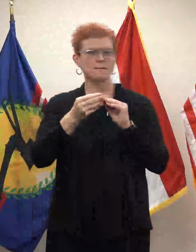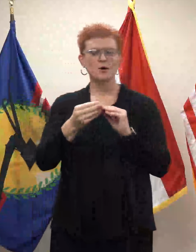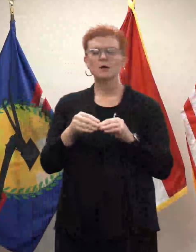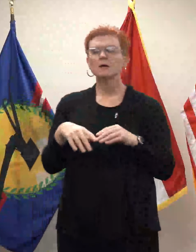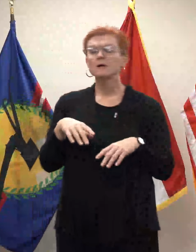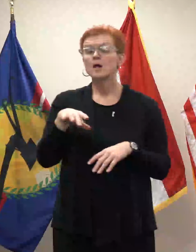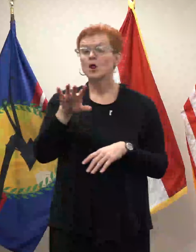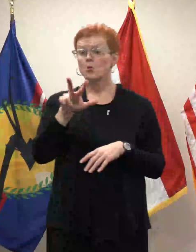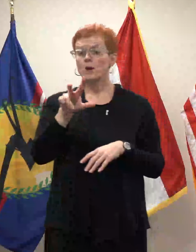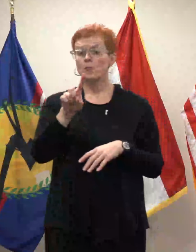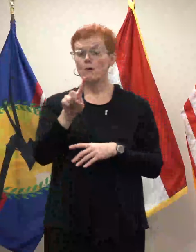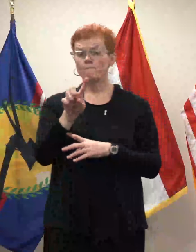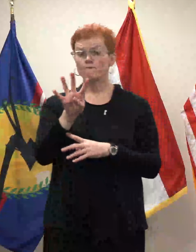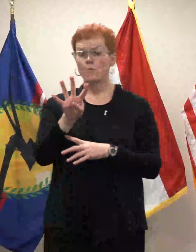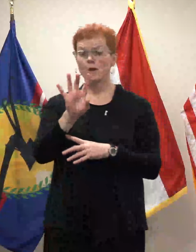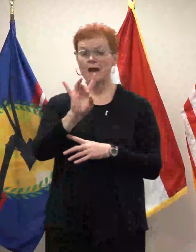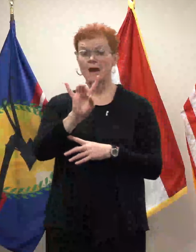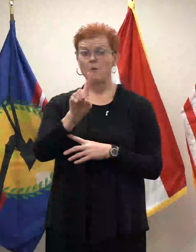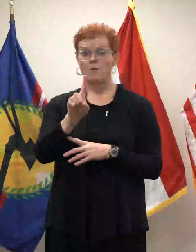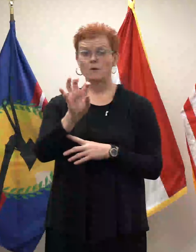Connection Helpline is